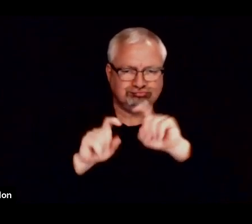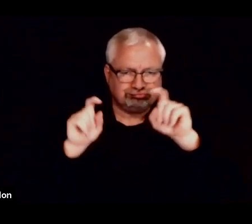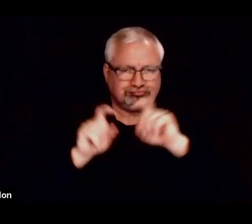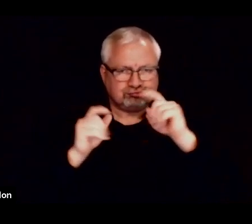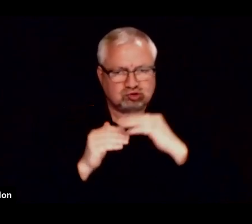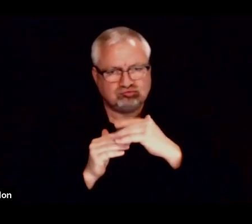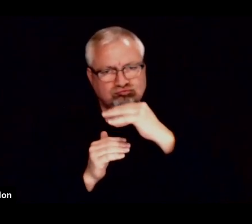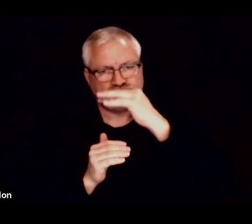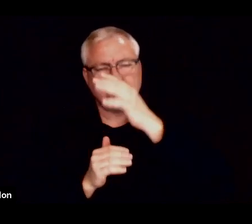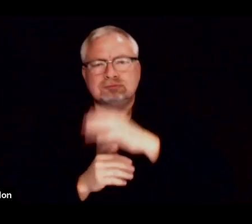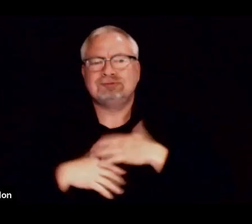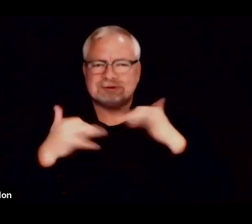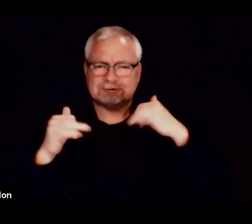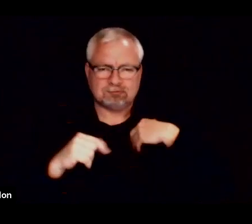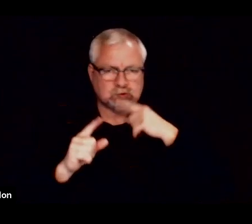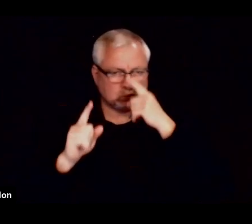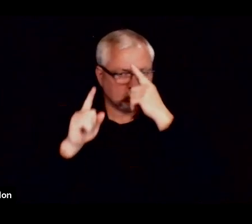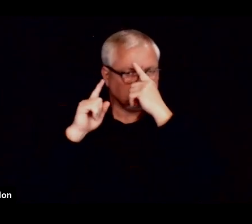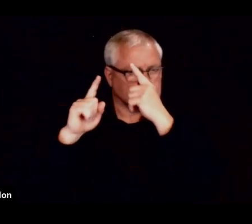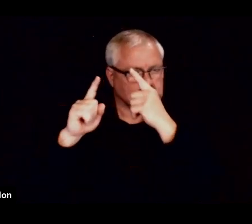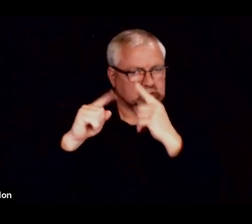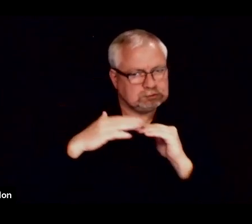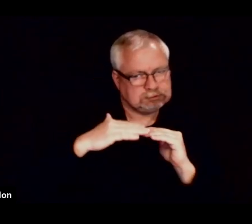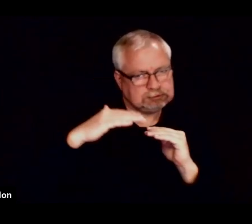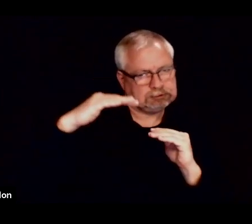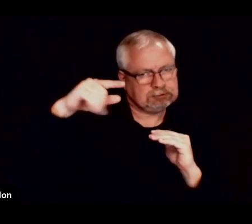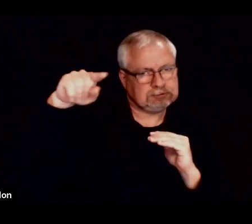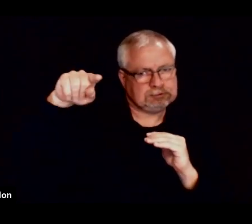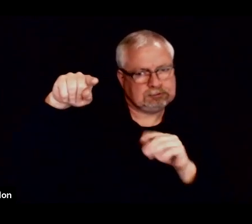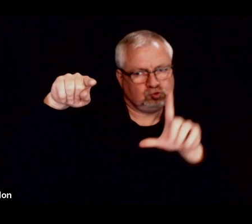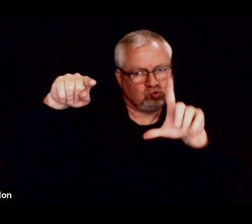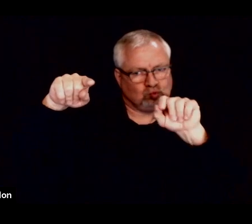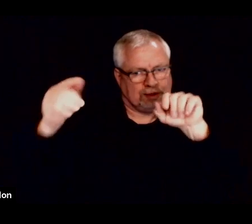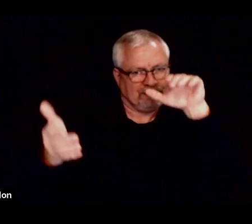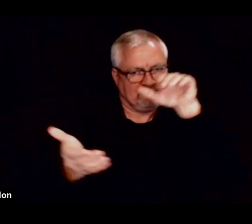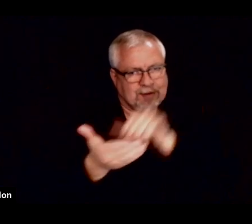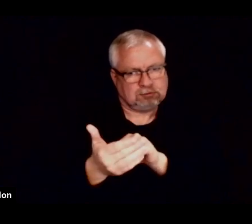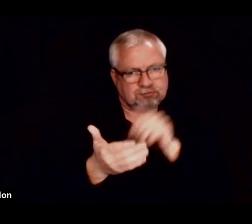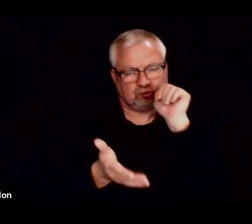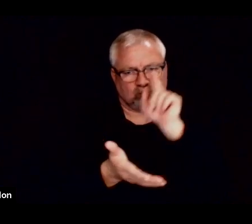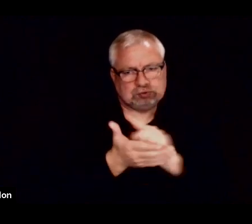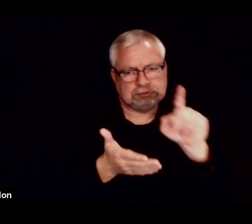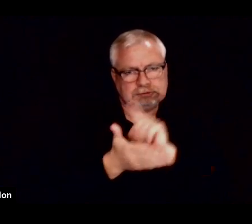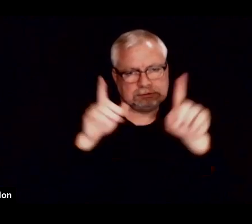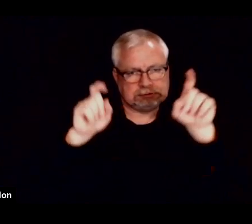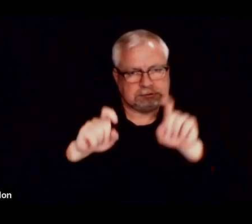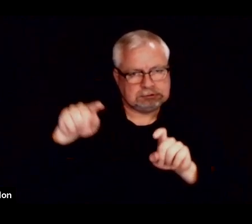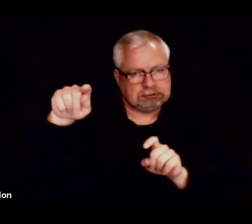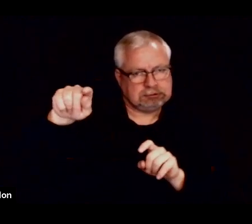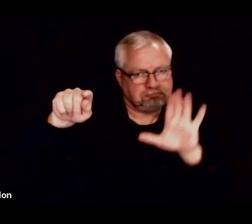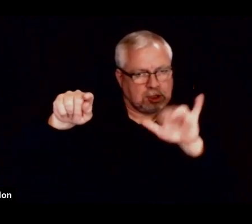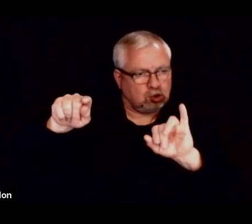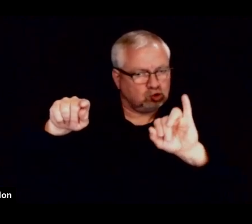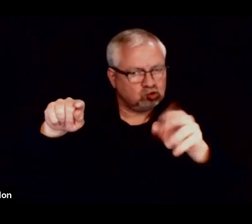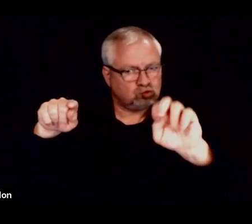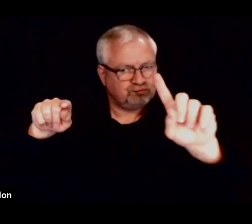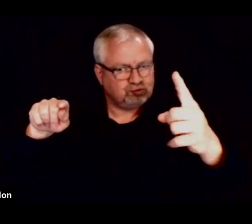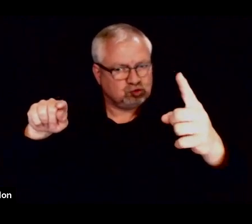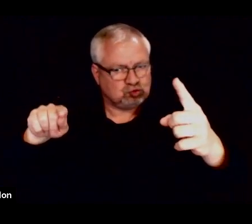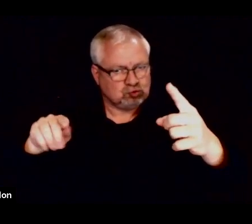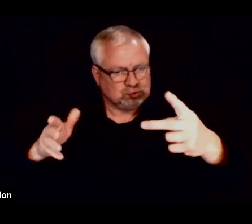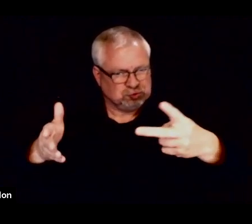for that goal of 20,000 tests per week by the 1st of June. So we've got a ways to go,